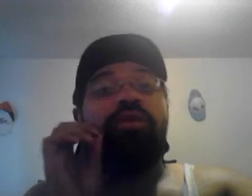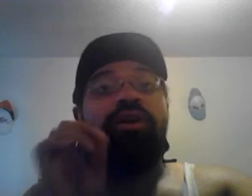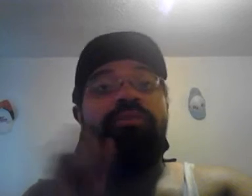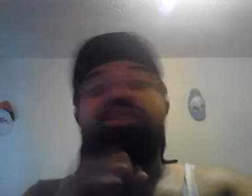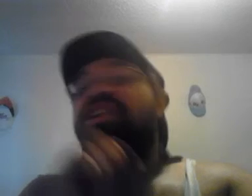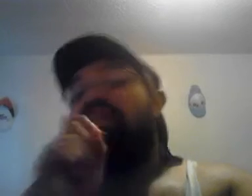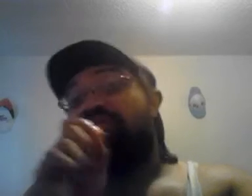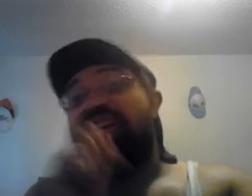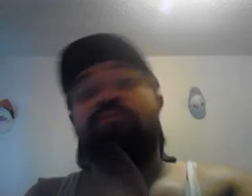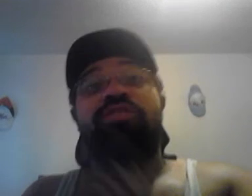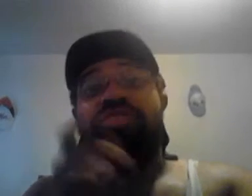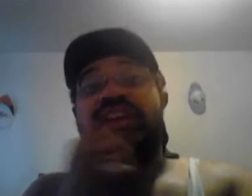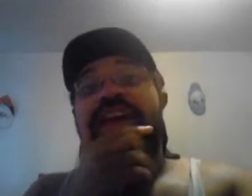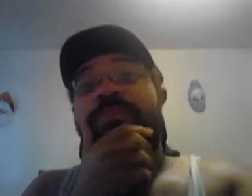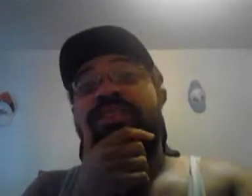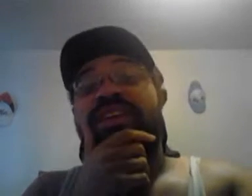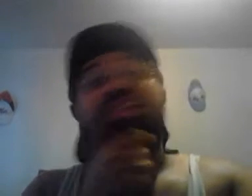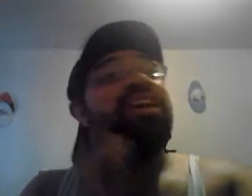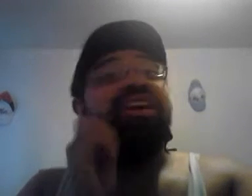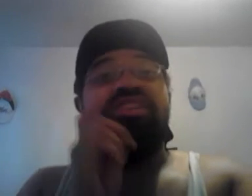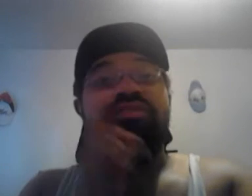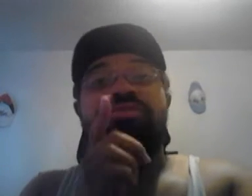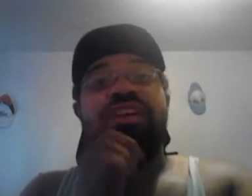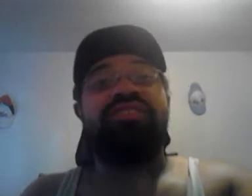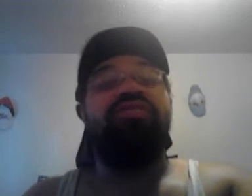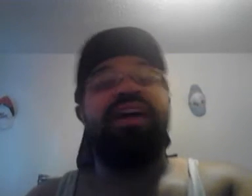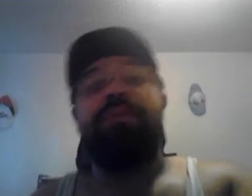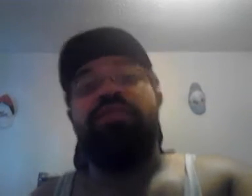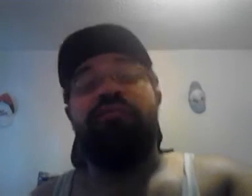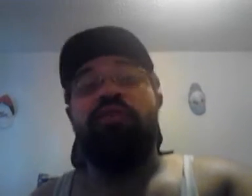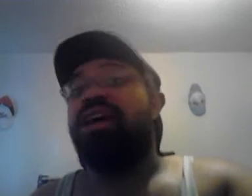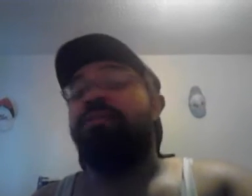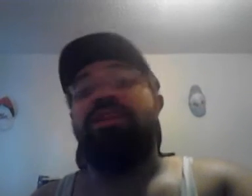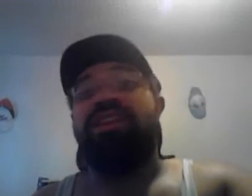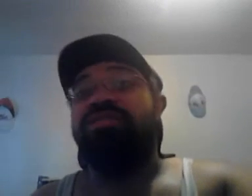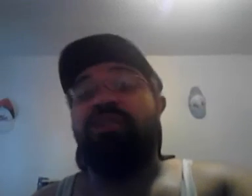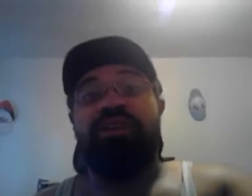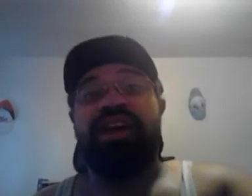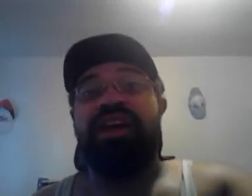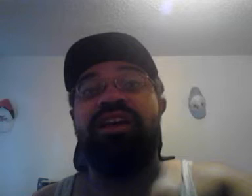Oklahoma and think what's going to happen next, you don't think it's going to happen in Florida about this hurricane,